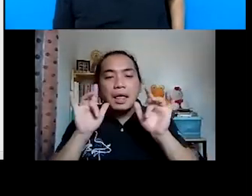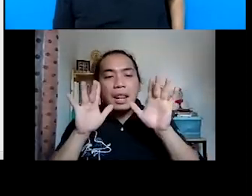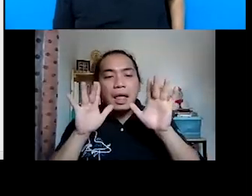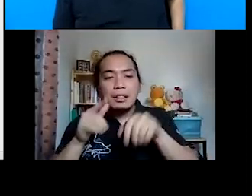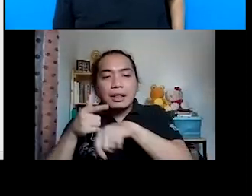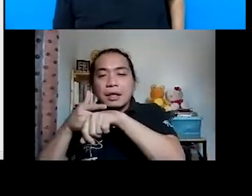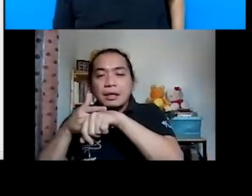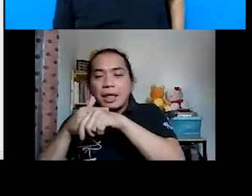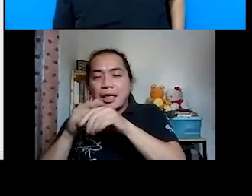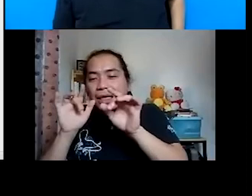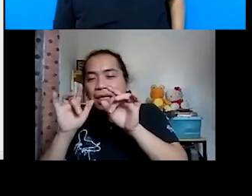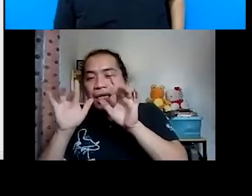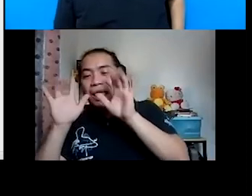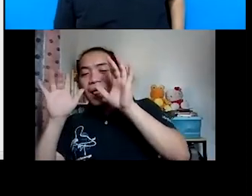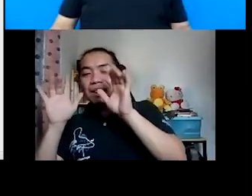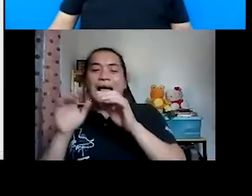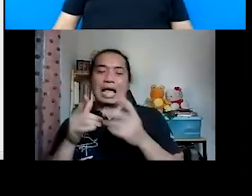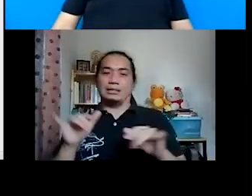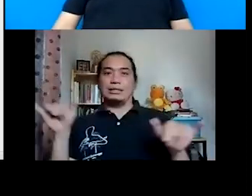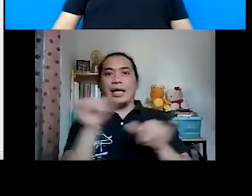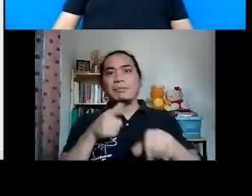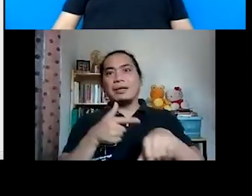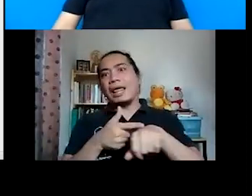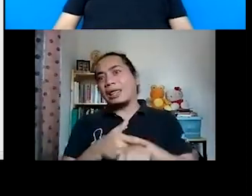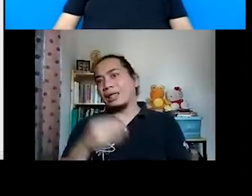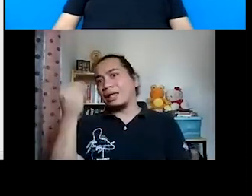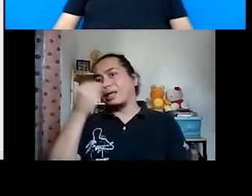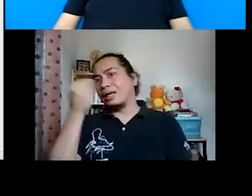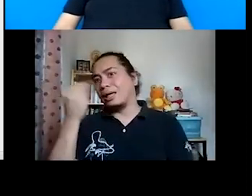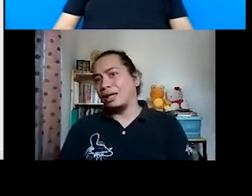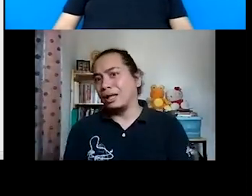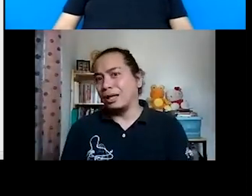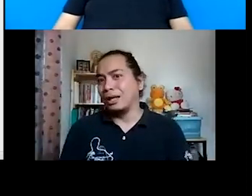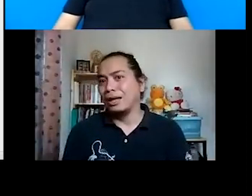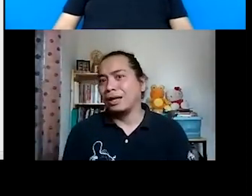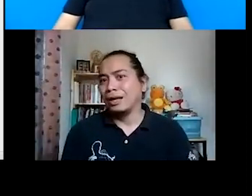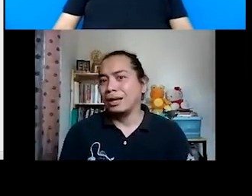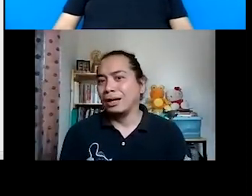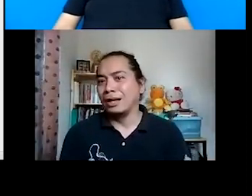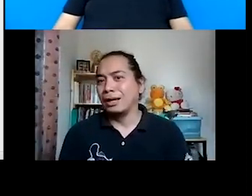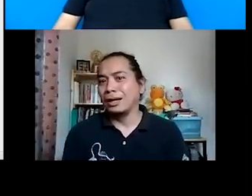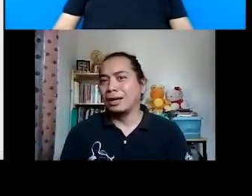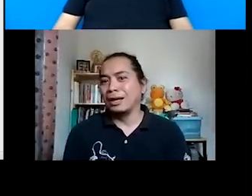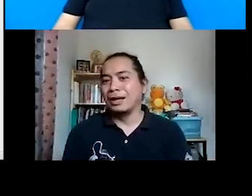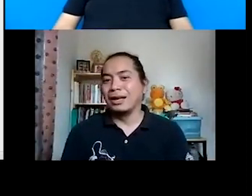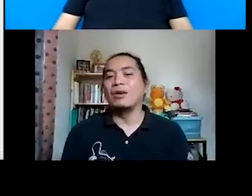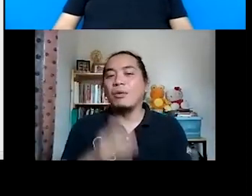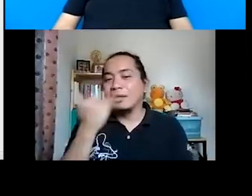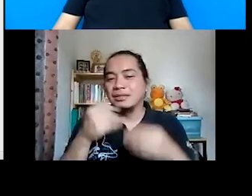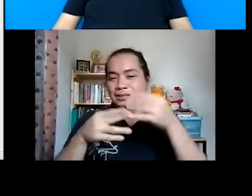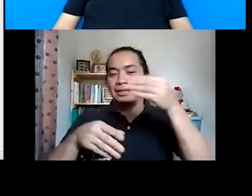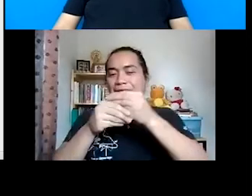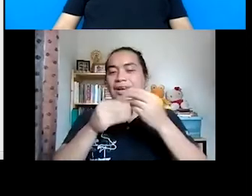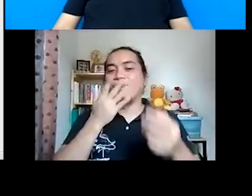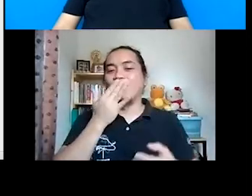or we add colors to the picture so that they can also review the colors from the